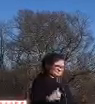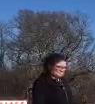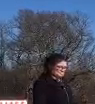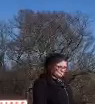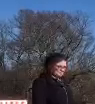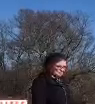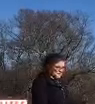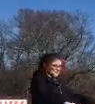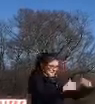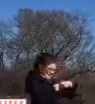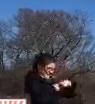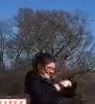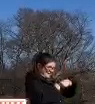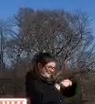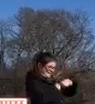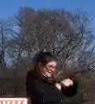I